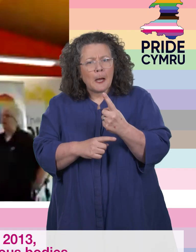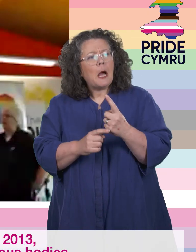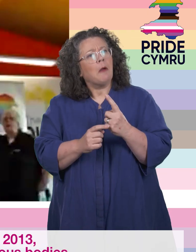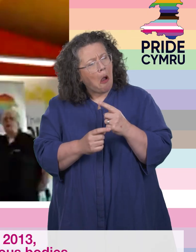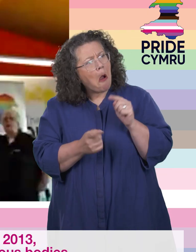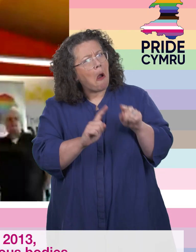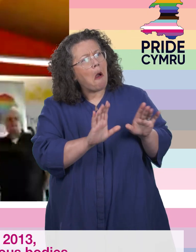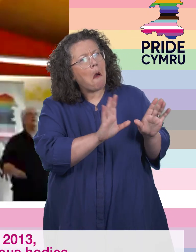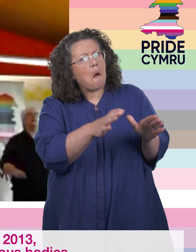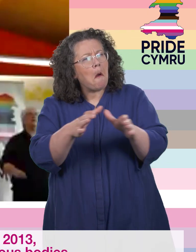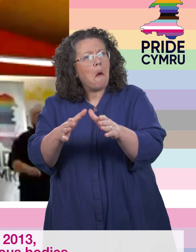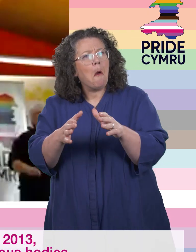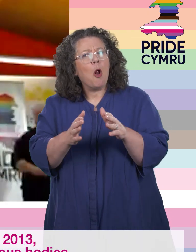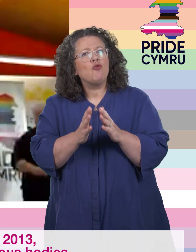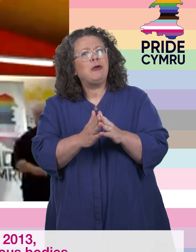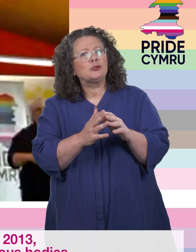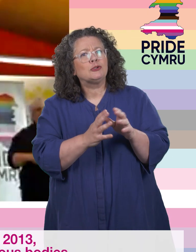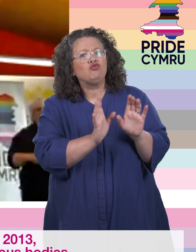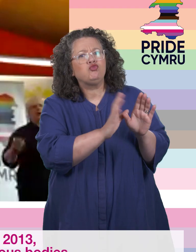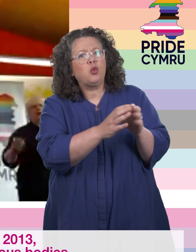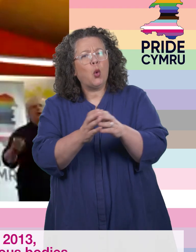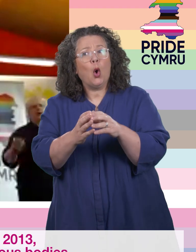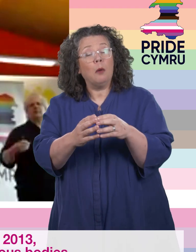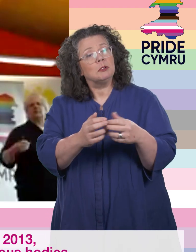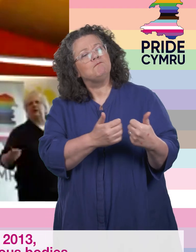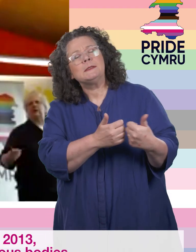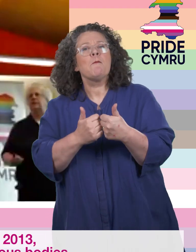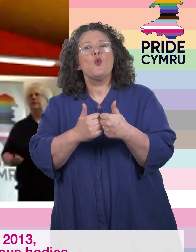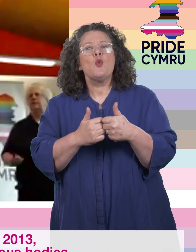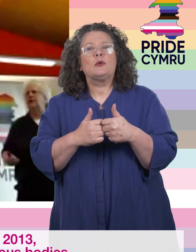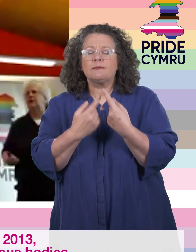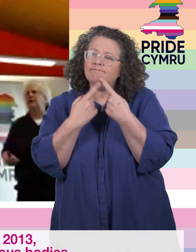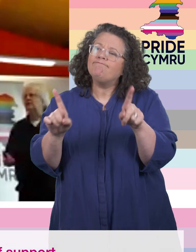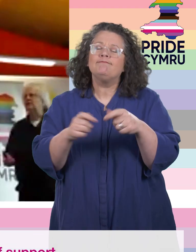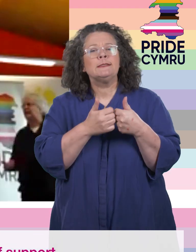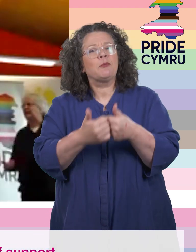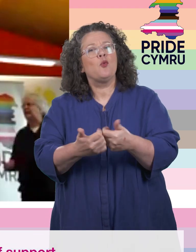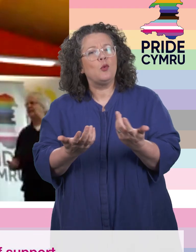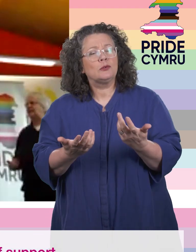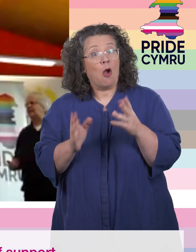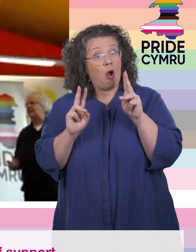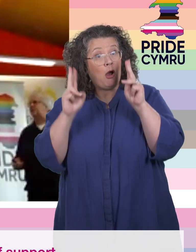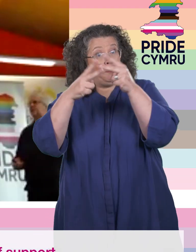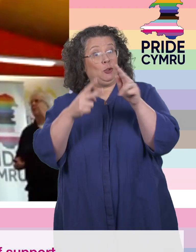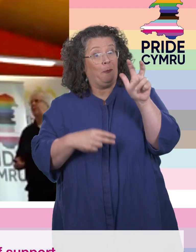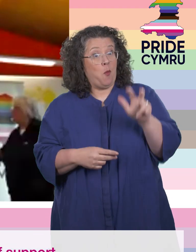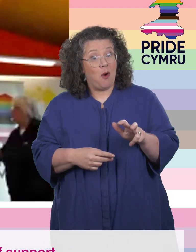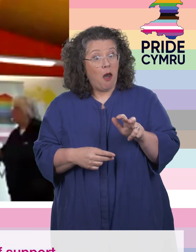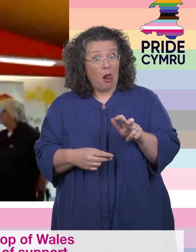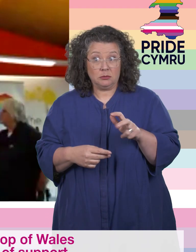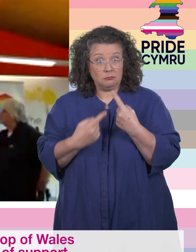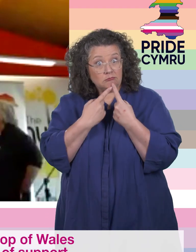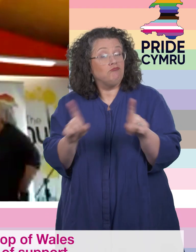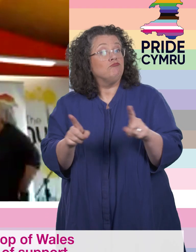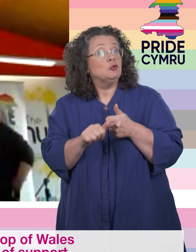the first time as well, 2013, that you start to see religious bodies putting out messages of support.